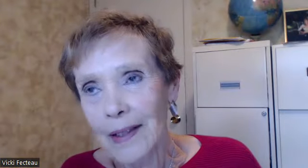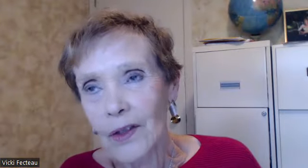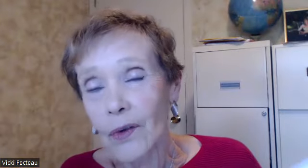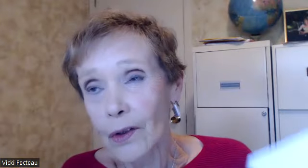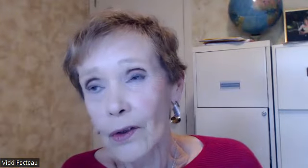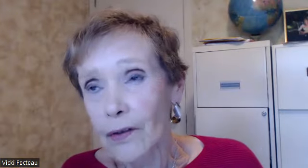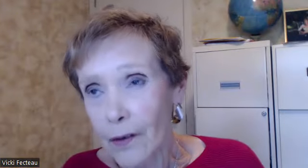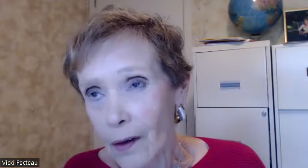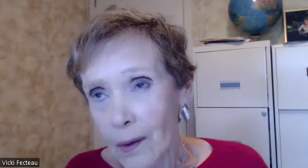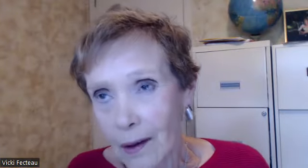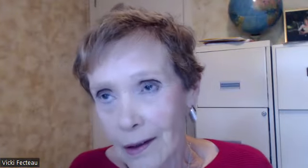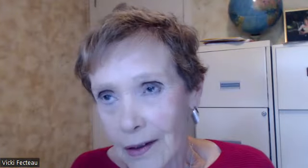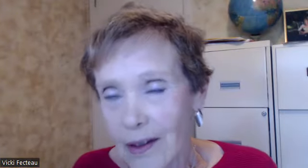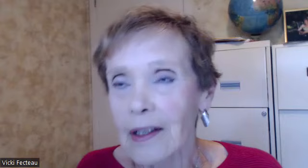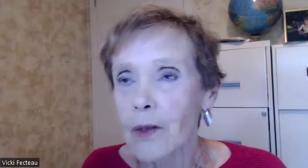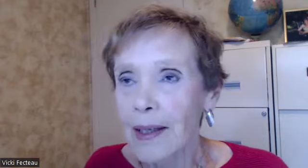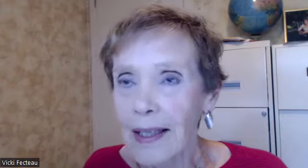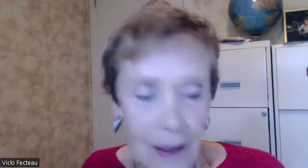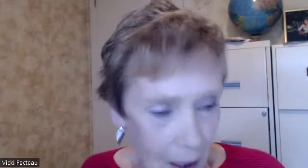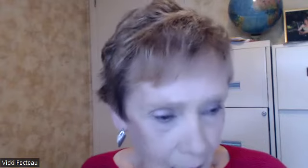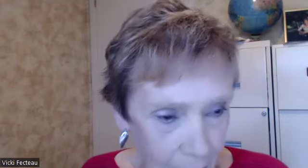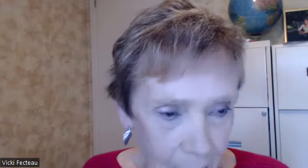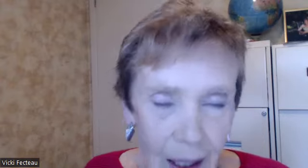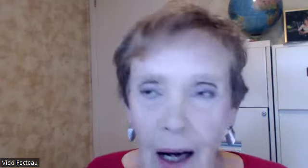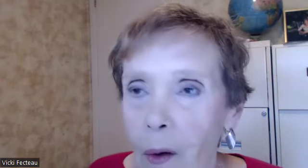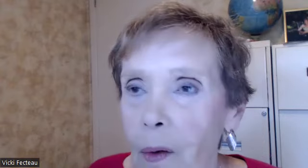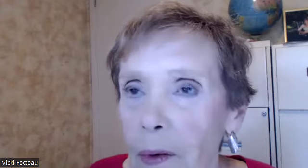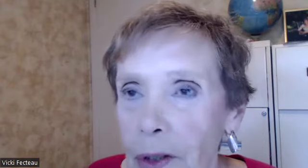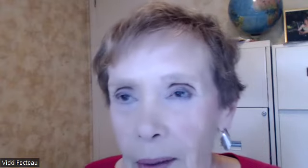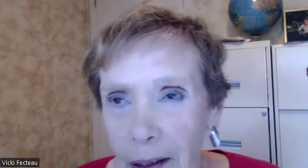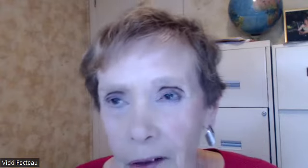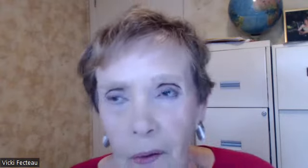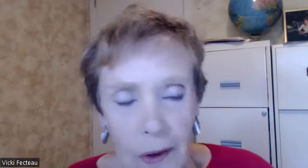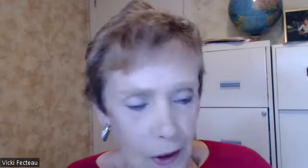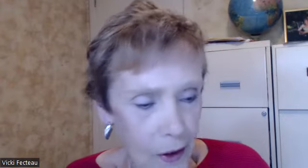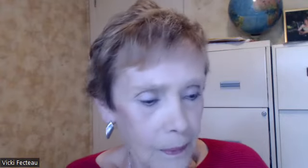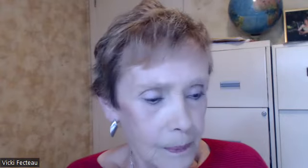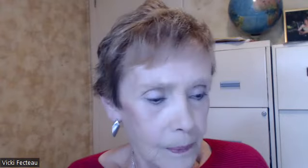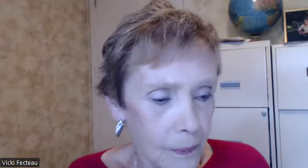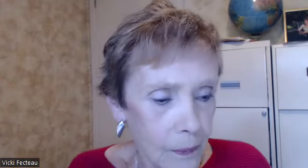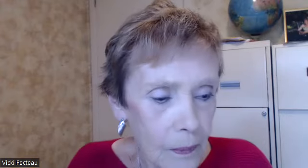so that you can follow along as I explain how two-hand manual works.